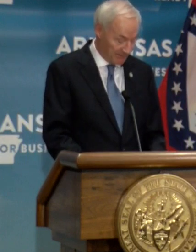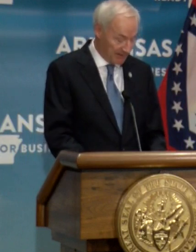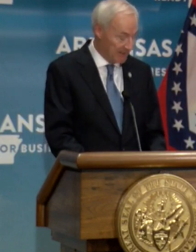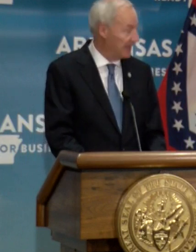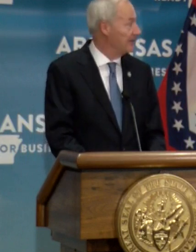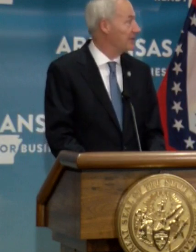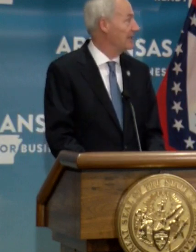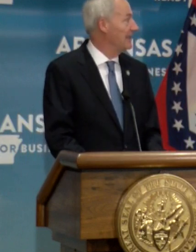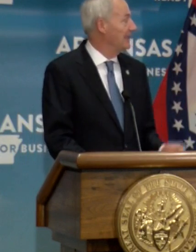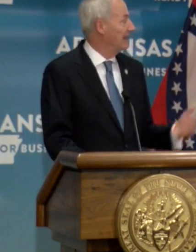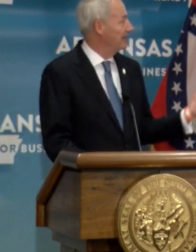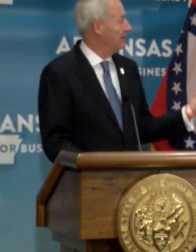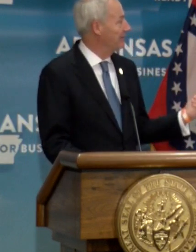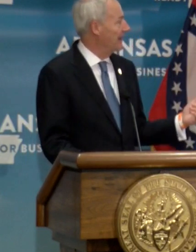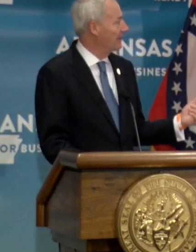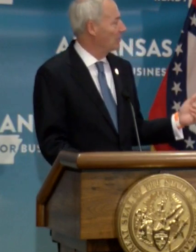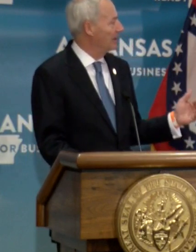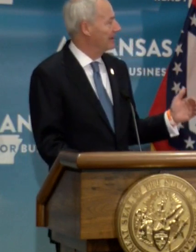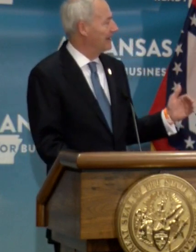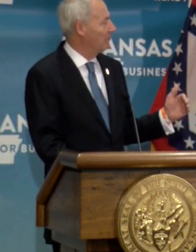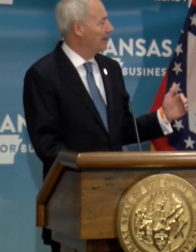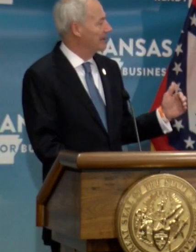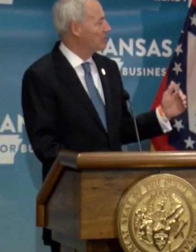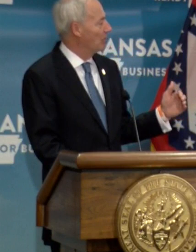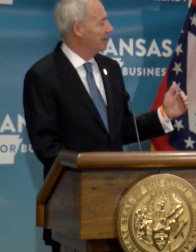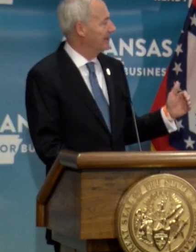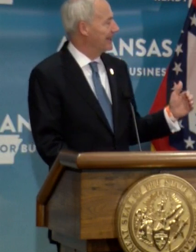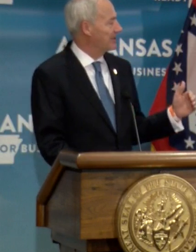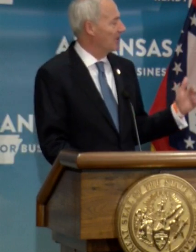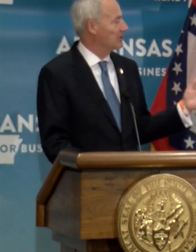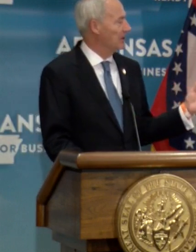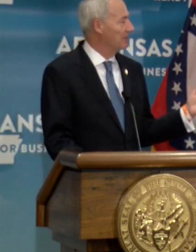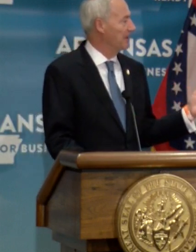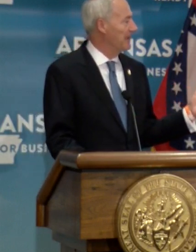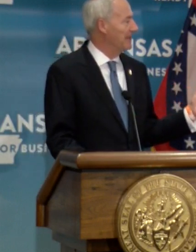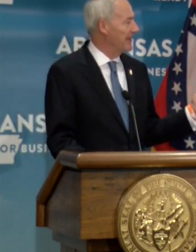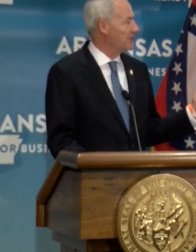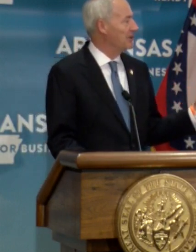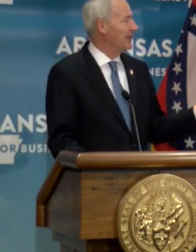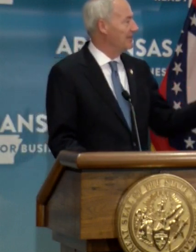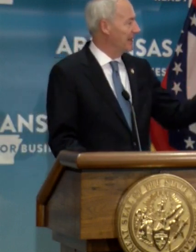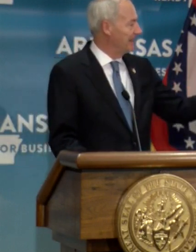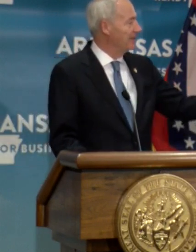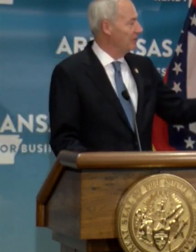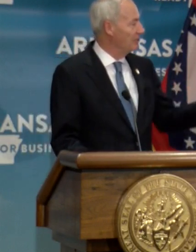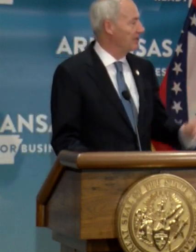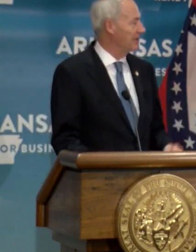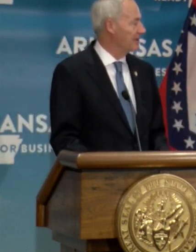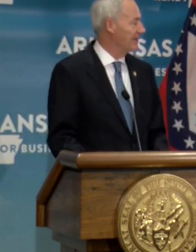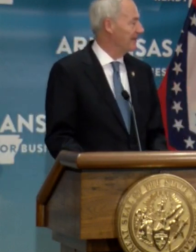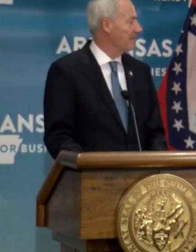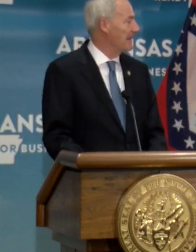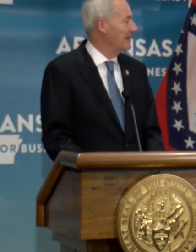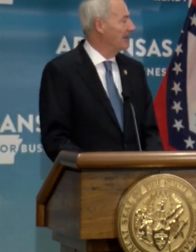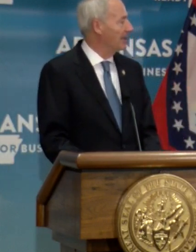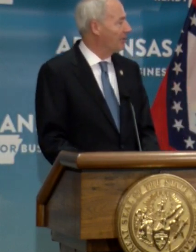in the coming days. And then the final one is one that I talked a little bit about yesterday, but I didn't use